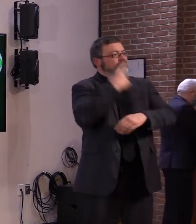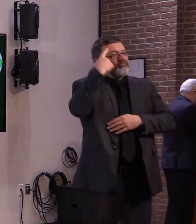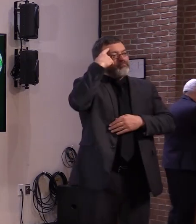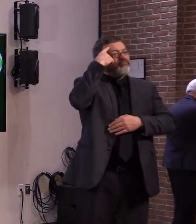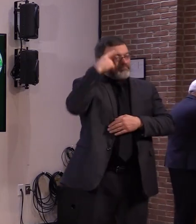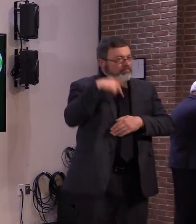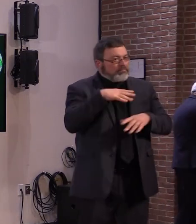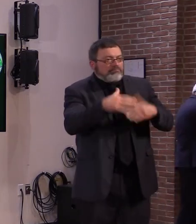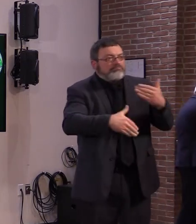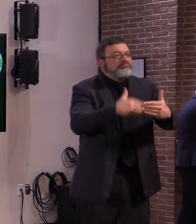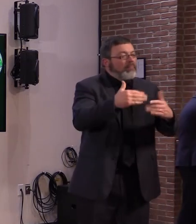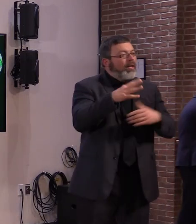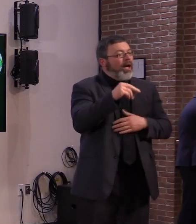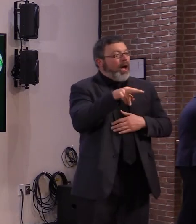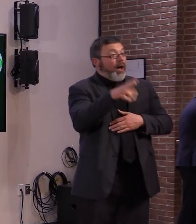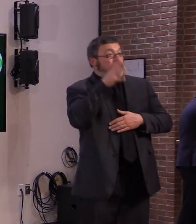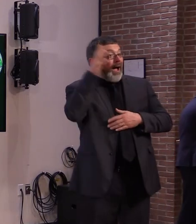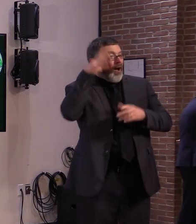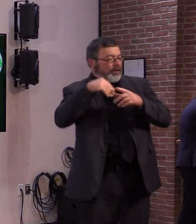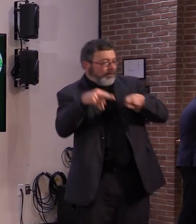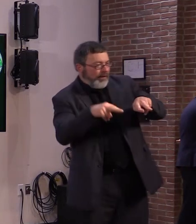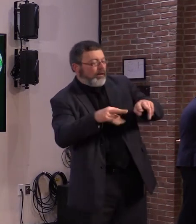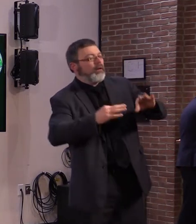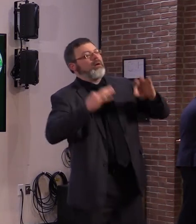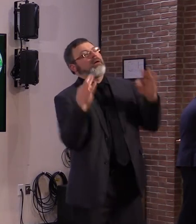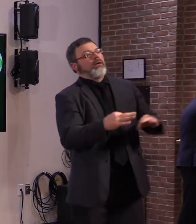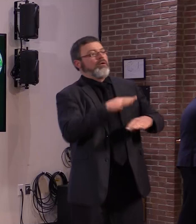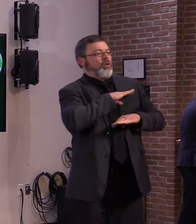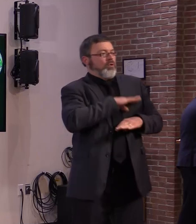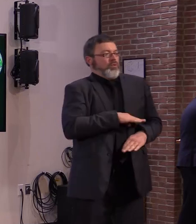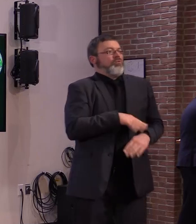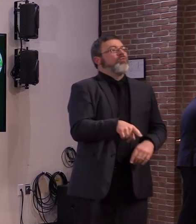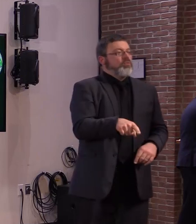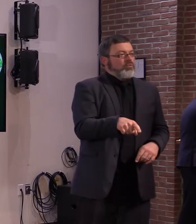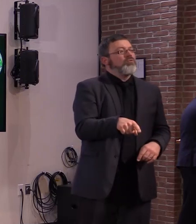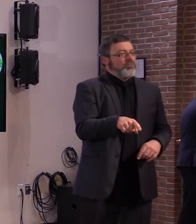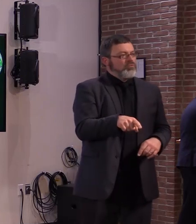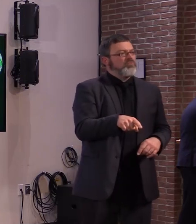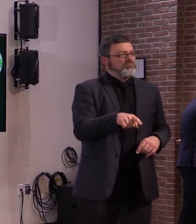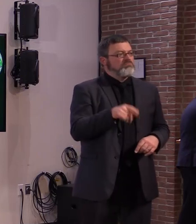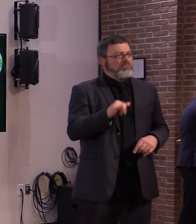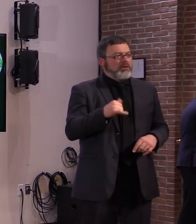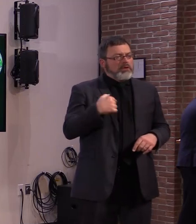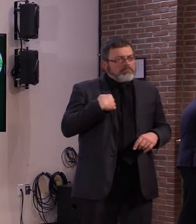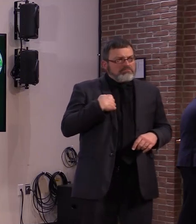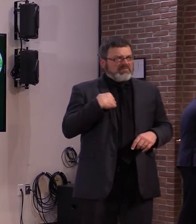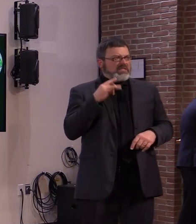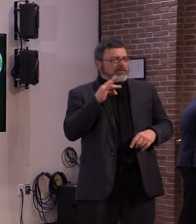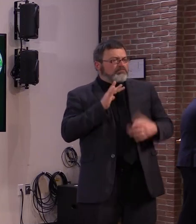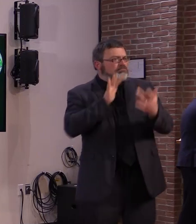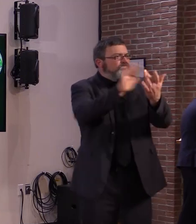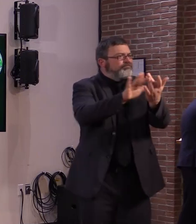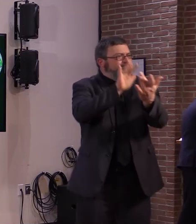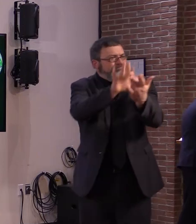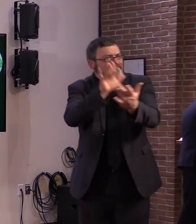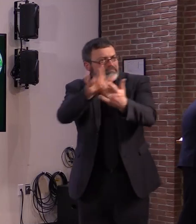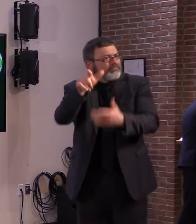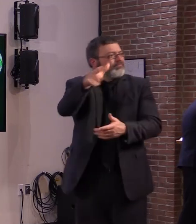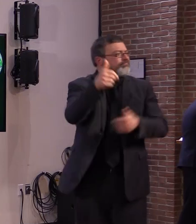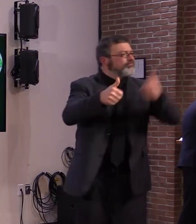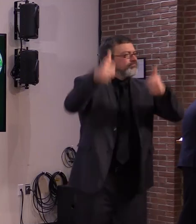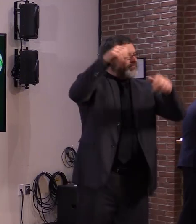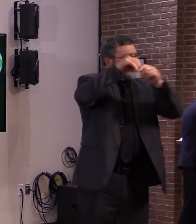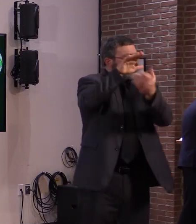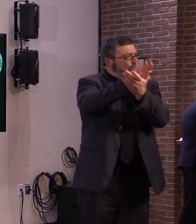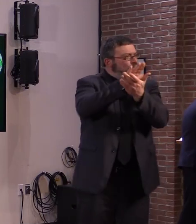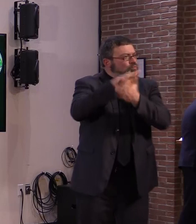grateful. When I asked a school leader recently how things were going at her school, she said, "Teachers are really showing